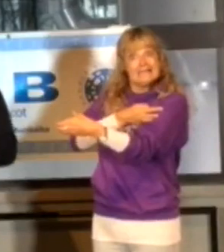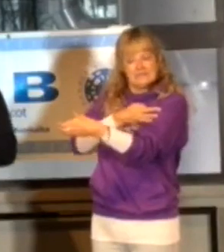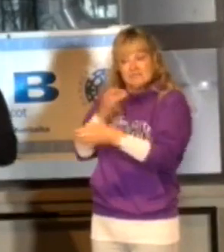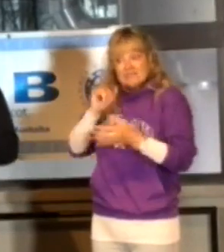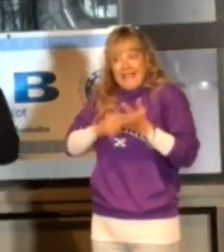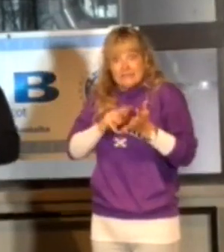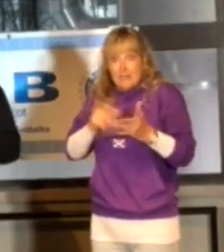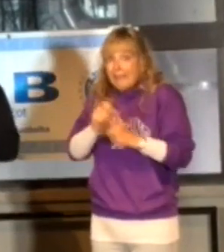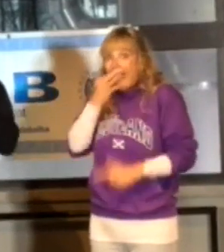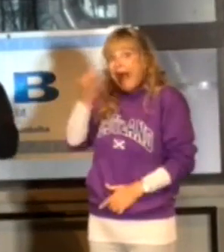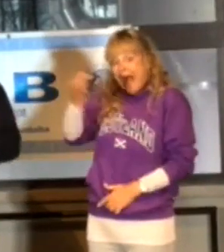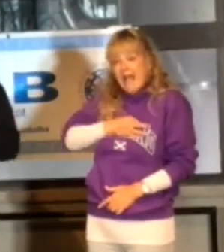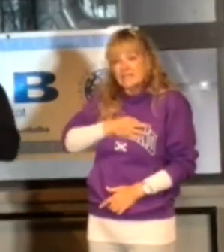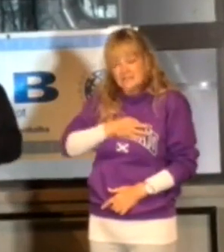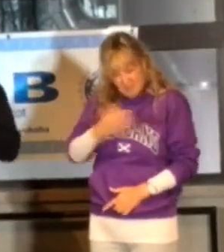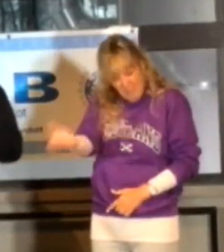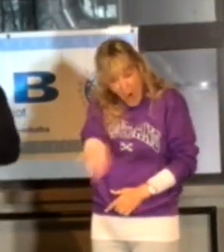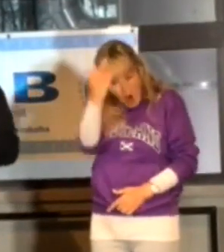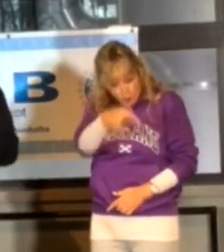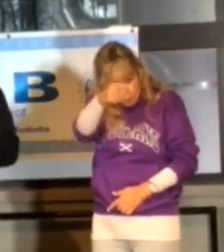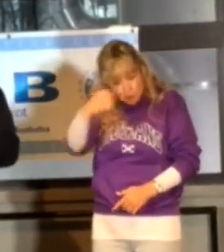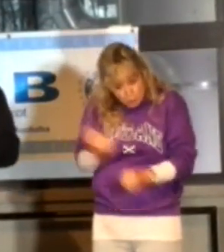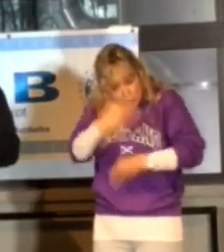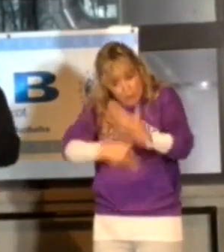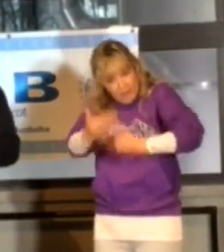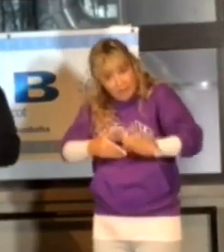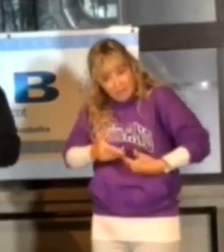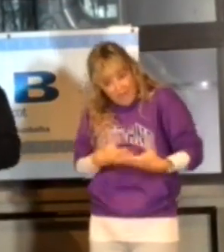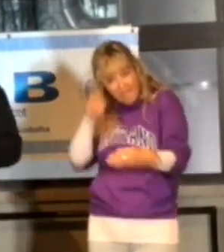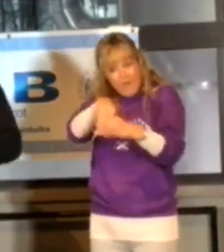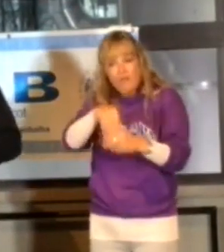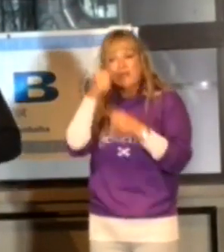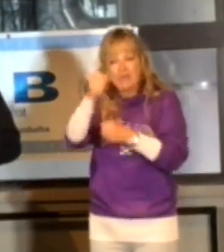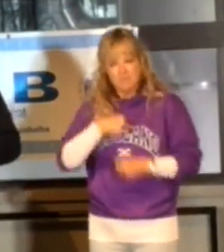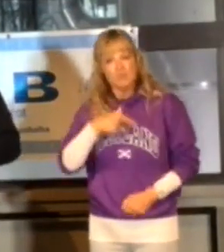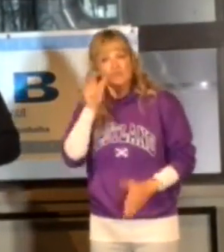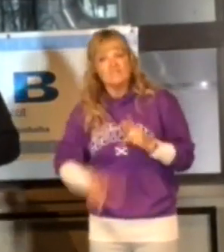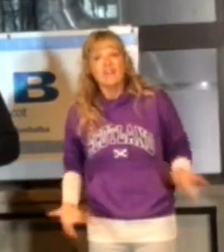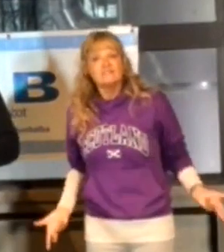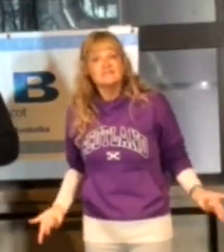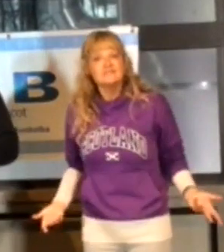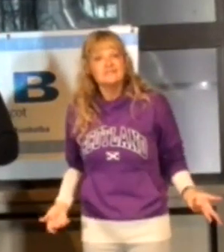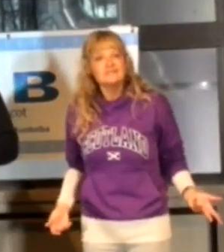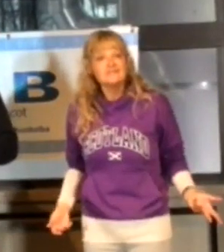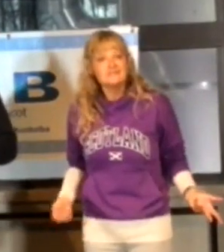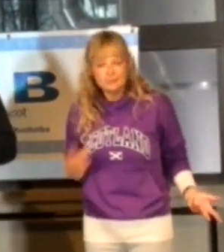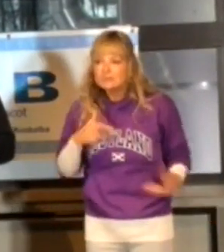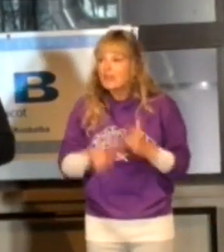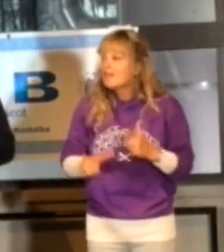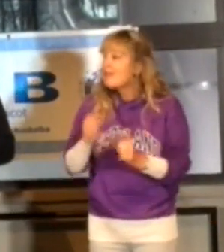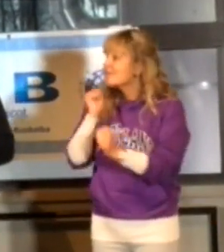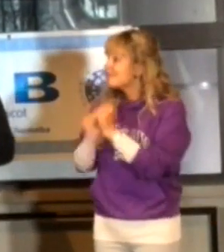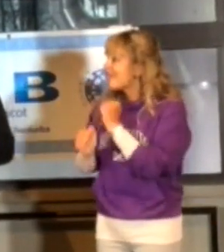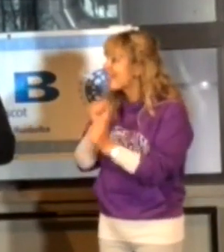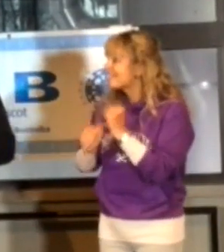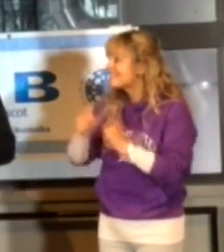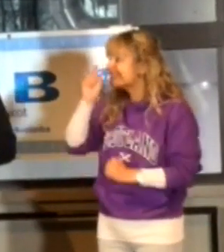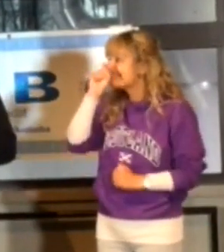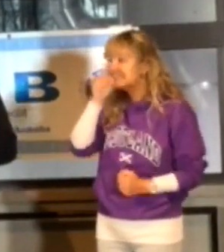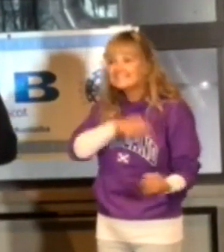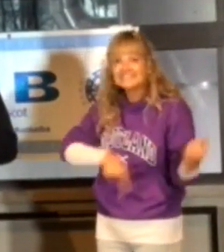SNP to do our bit in the campaign, and we did it. Brothers and sisters, I think